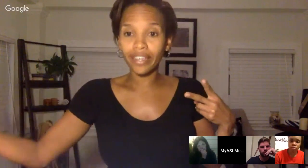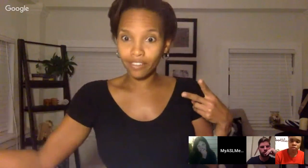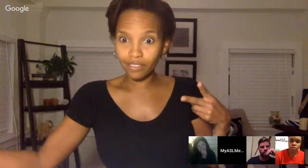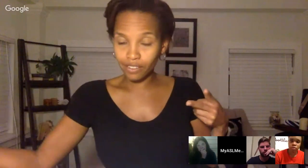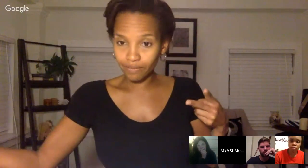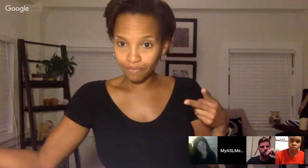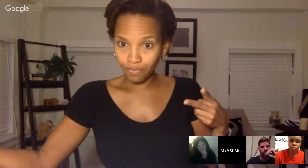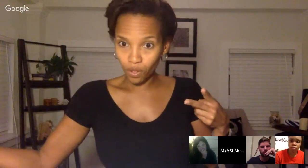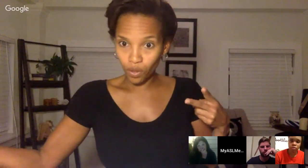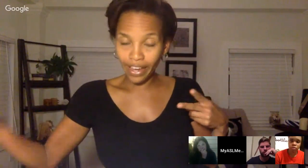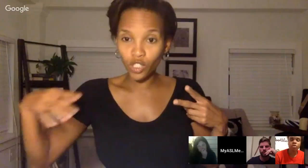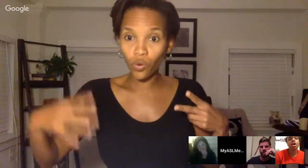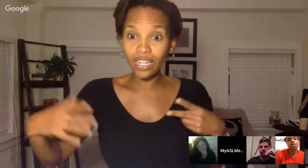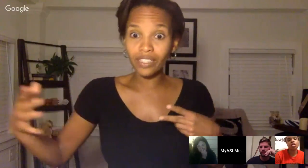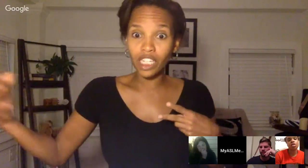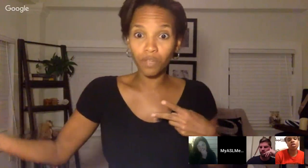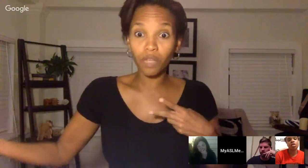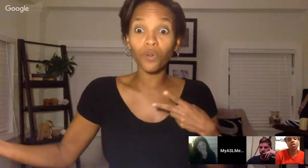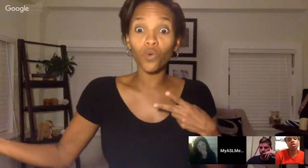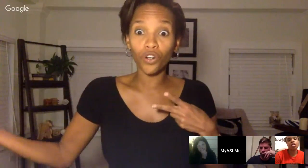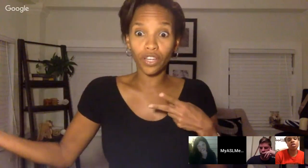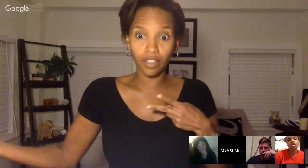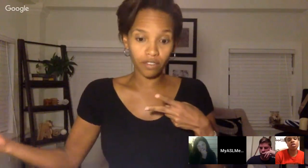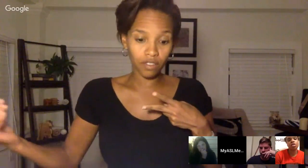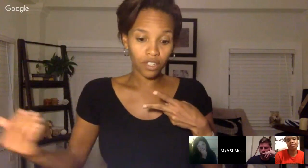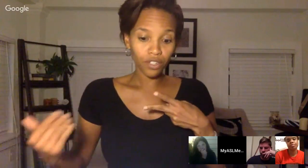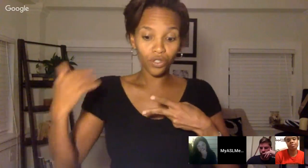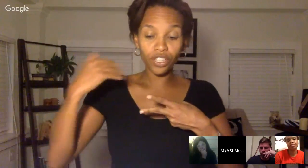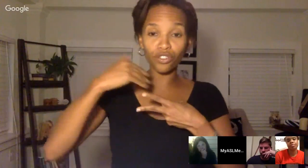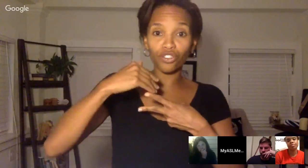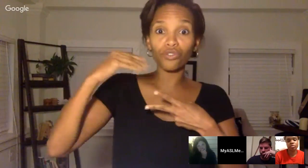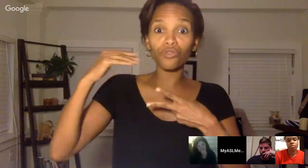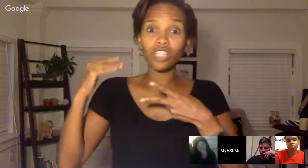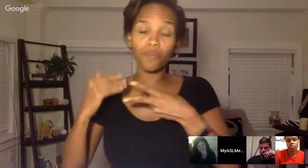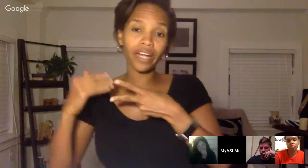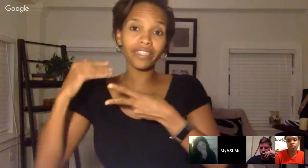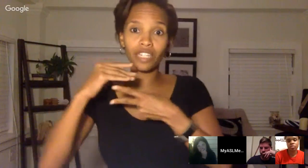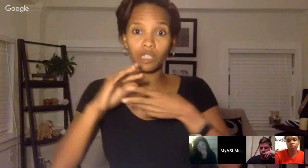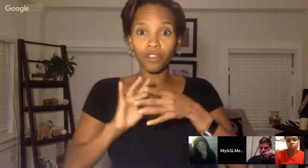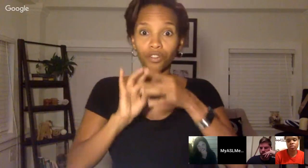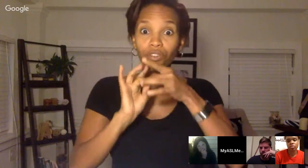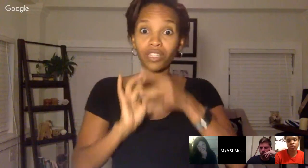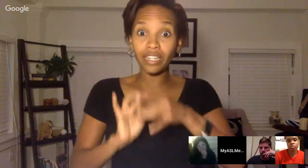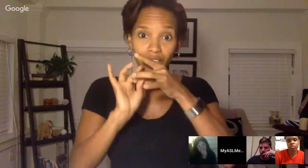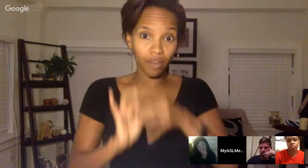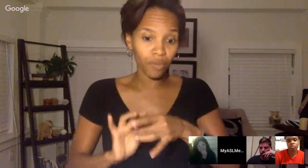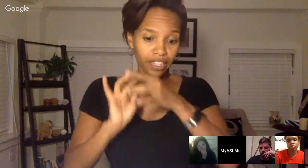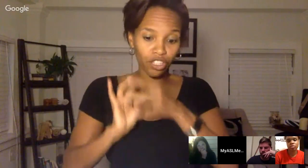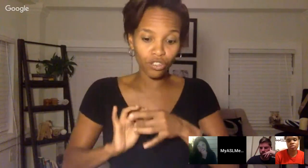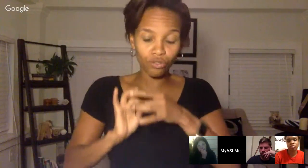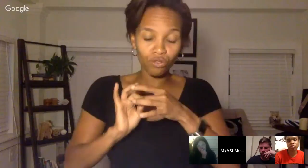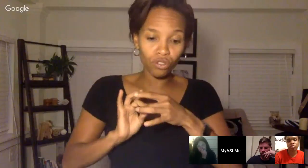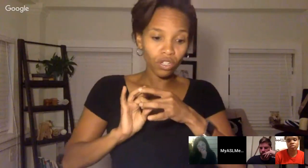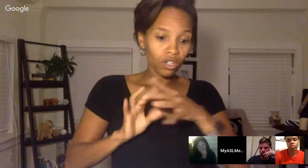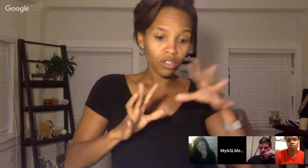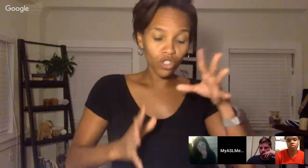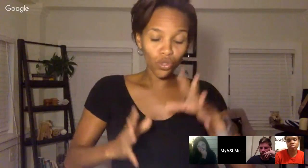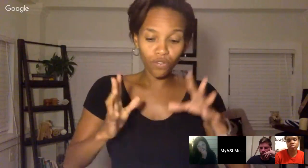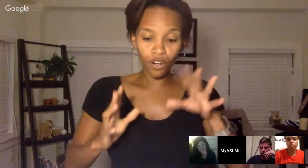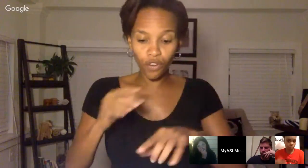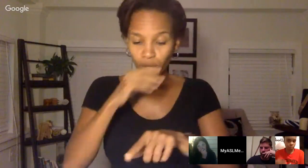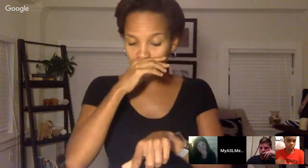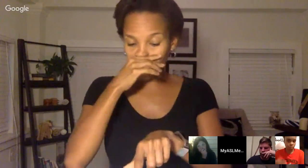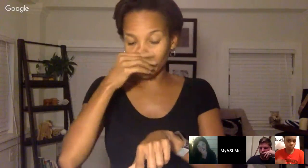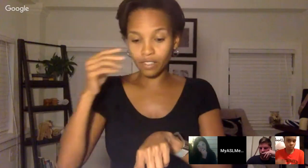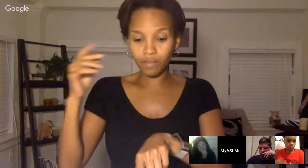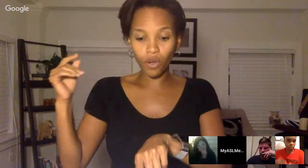were killed. Okay, 26 people were killed. So these are two separate ideas, but they're linked, and we get to use two